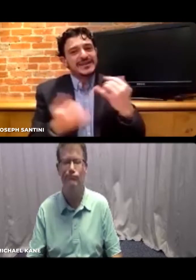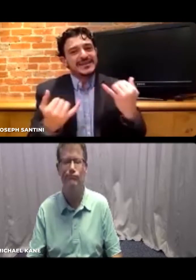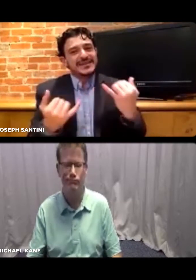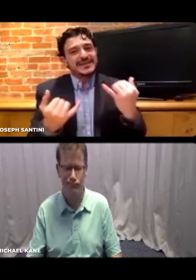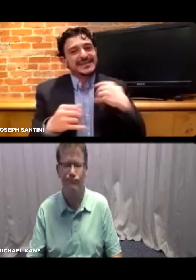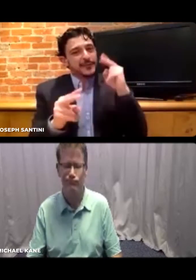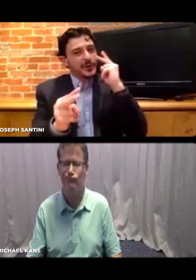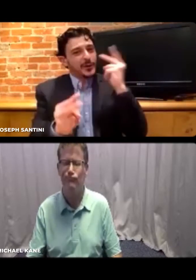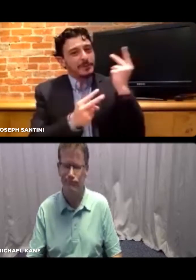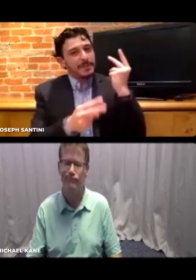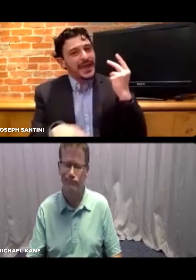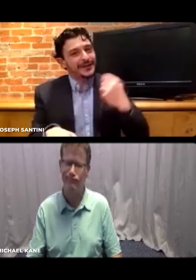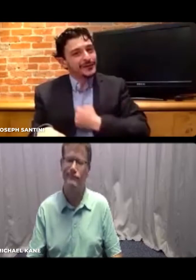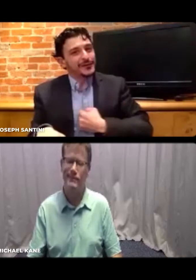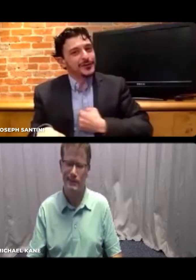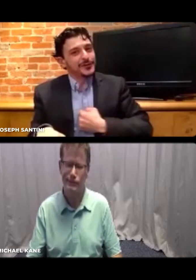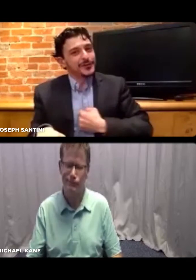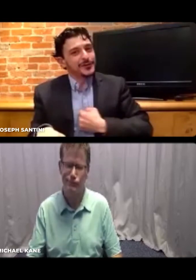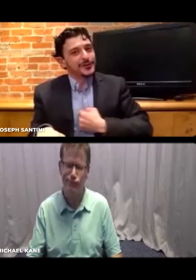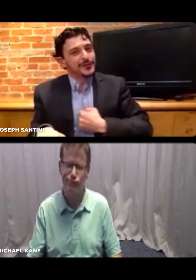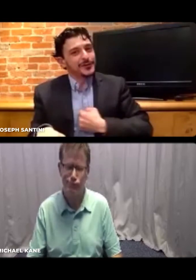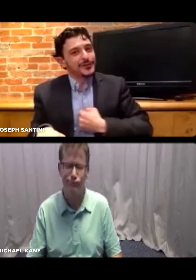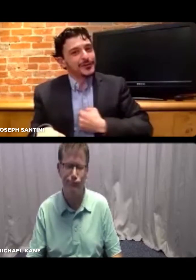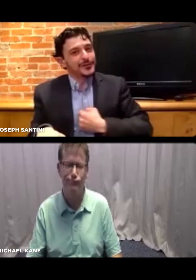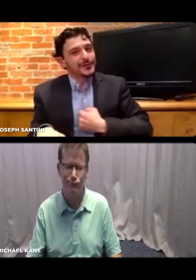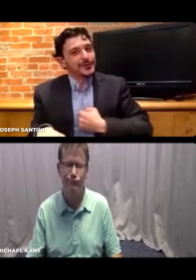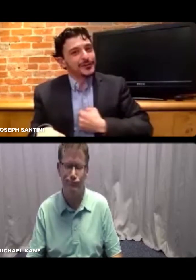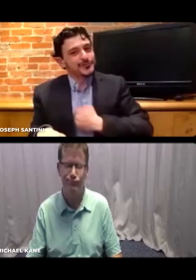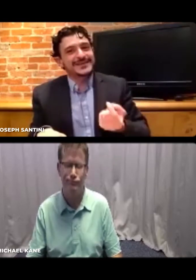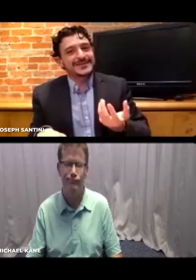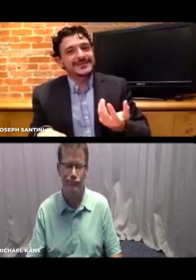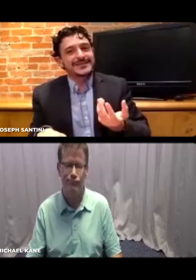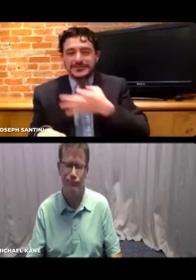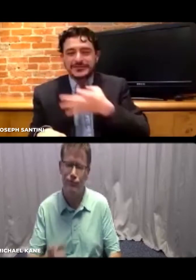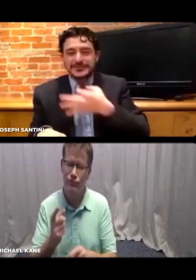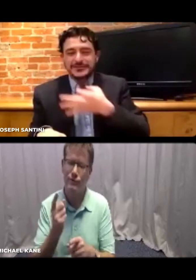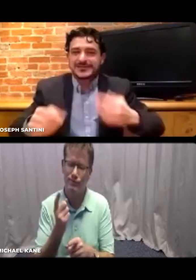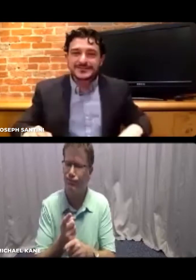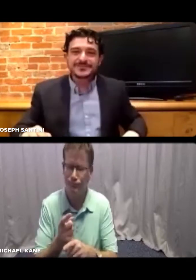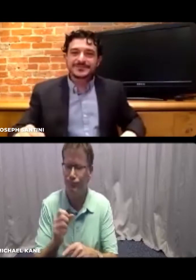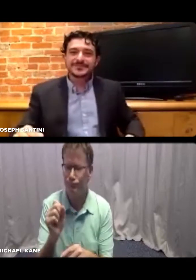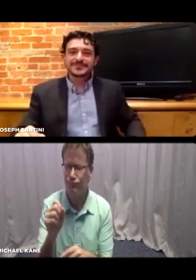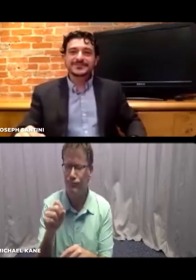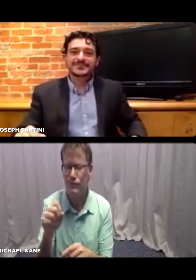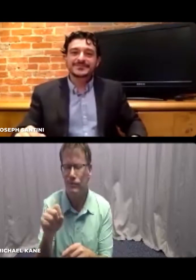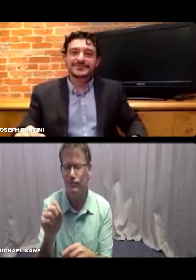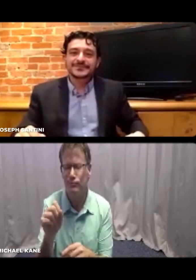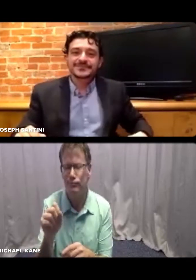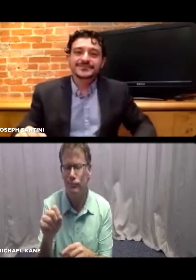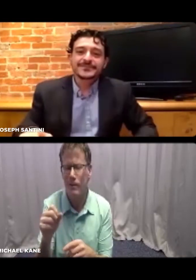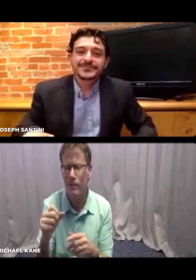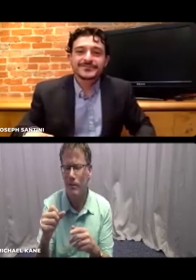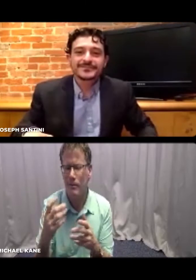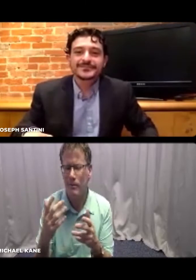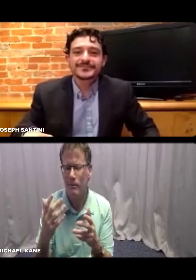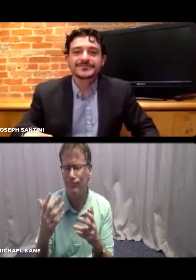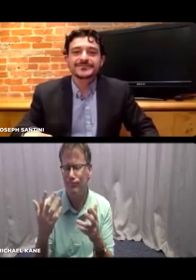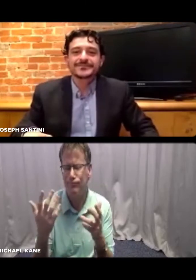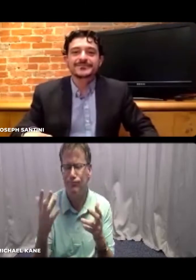look back, I really regret it. I wish I had done something with that knowledge. You're right.